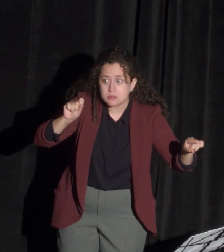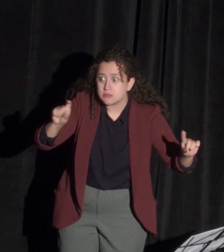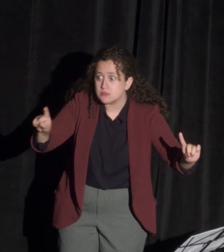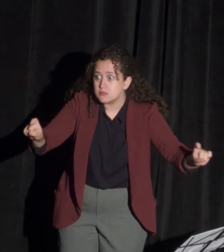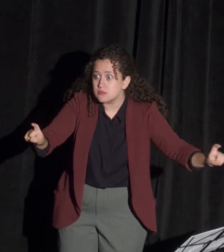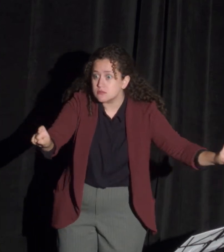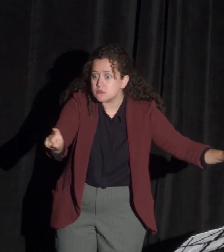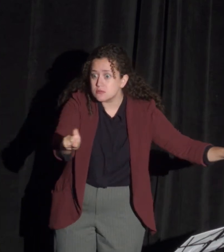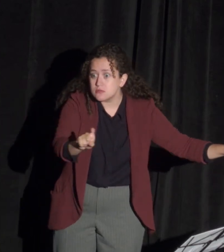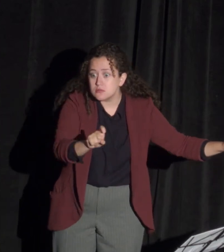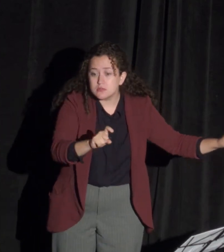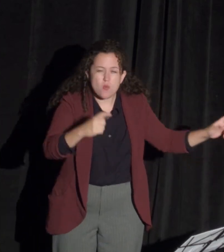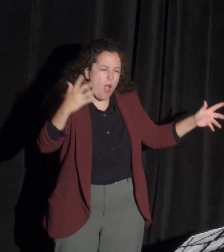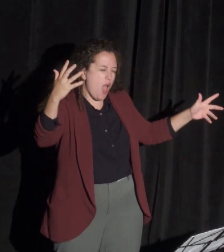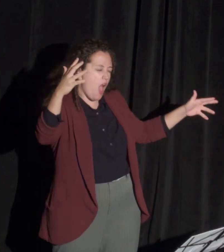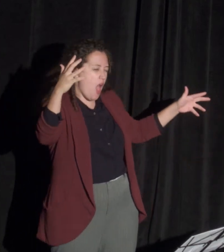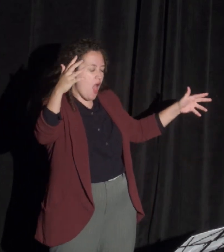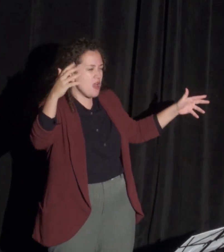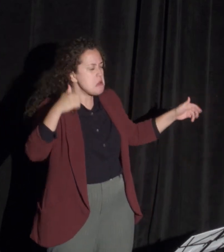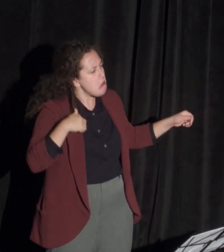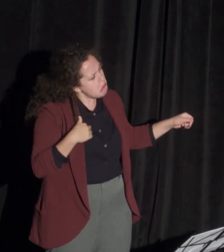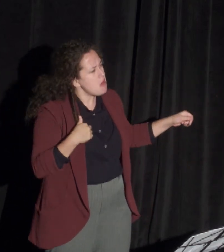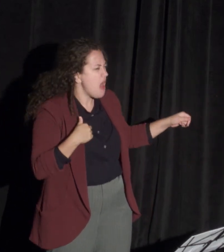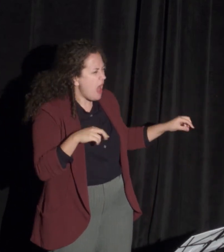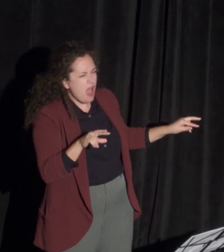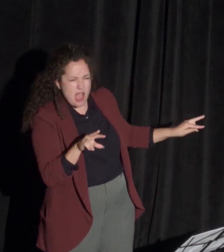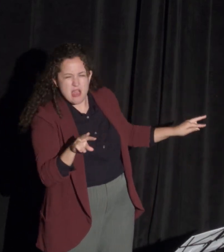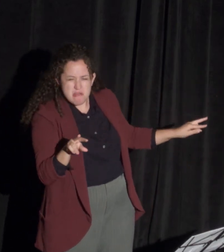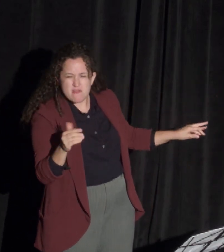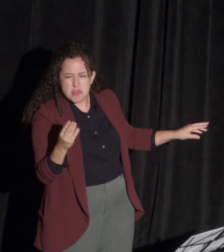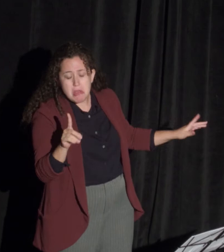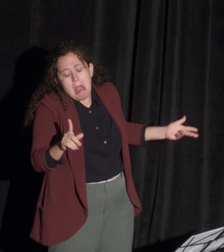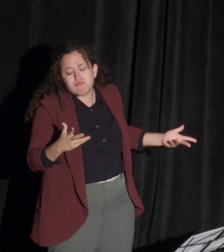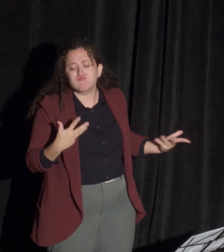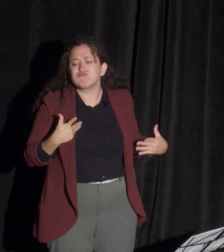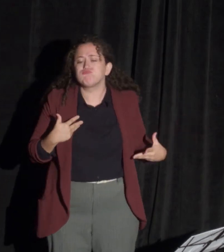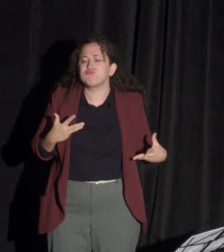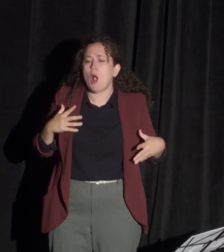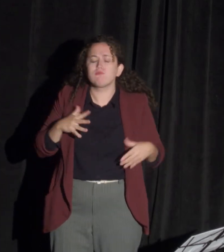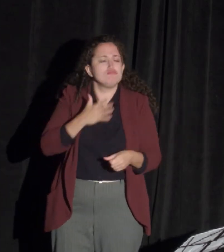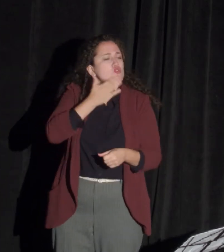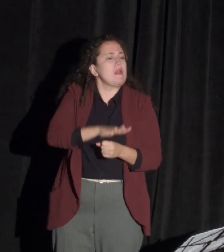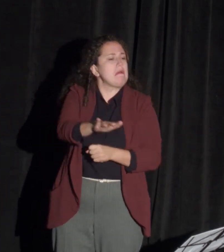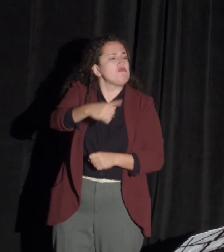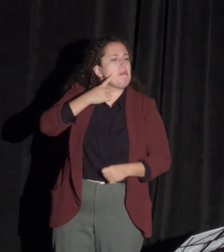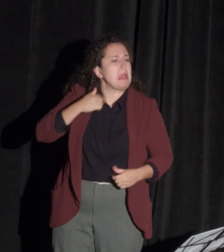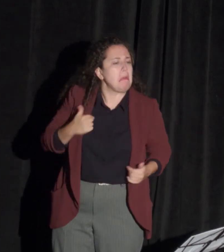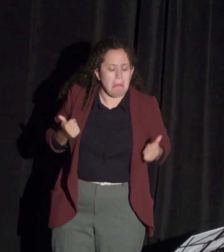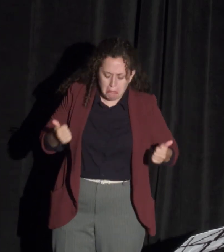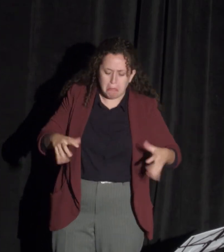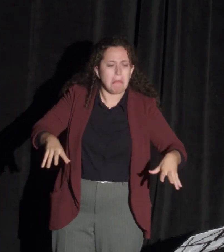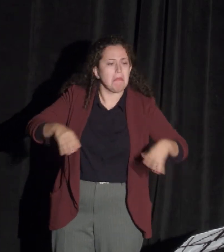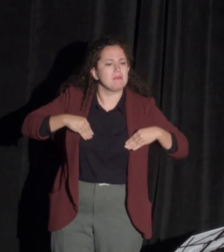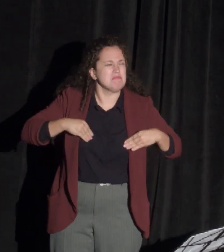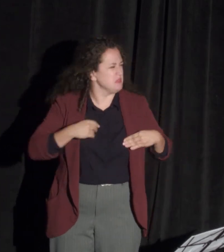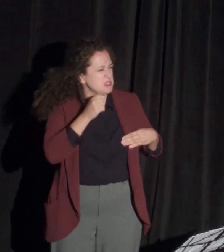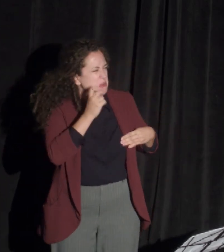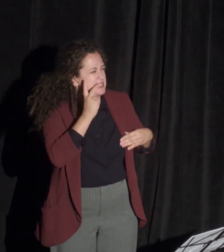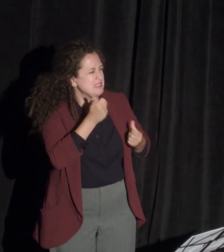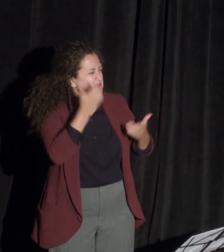I don't see any rebels out there. It's good enough for me. I don't see any either. Same. And now we'd like to